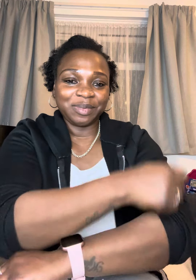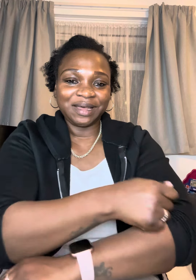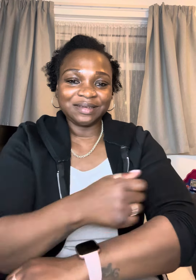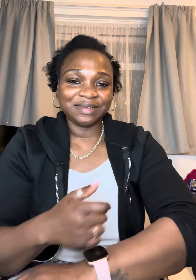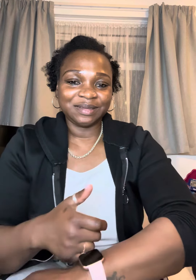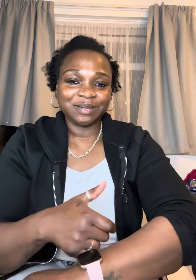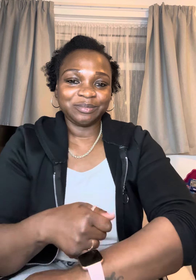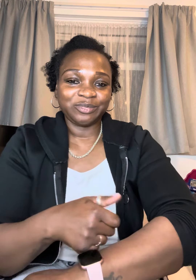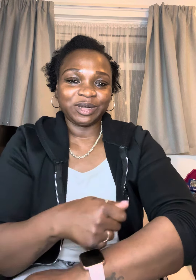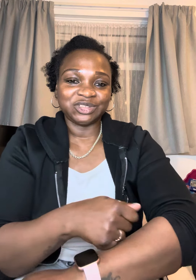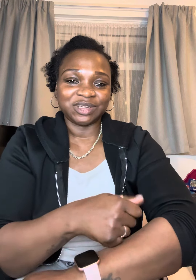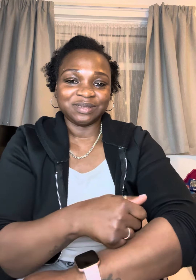blood pressure.